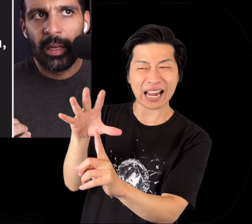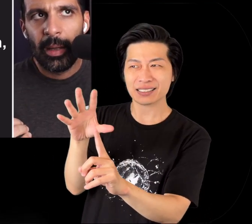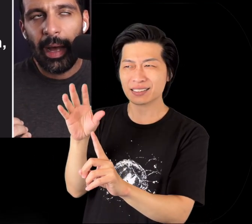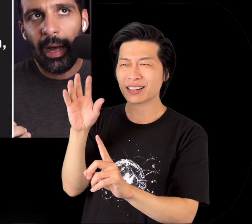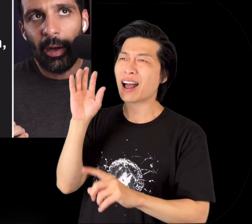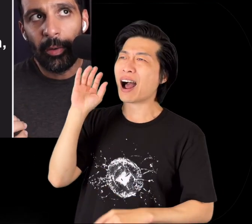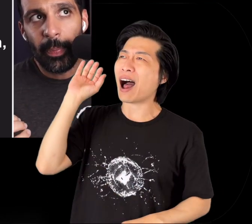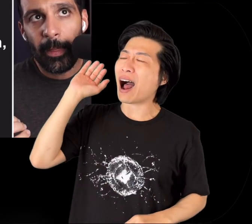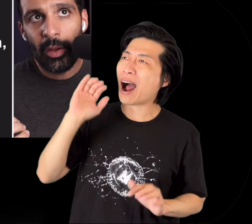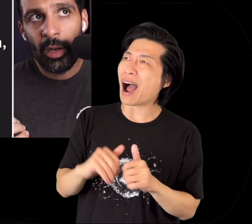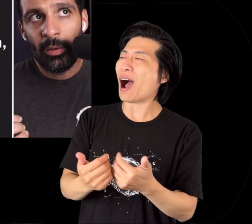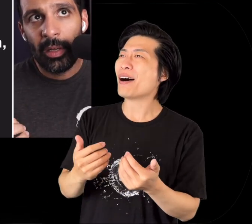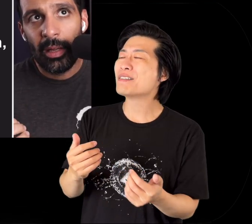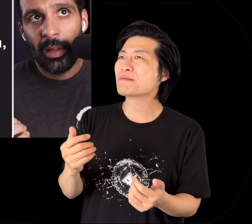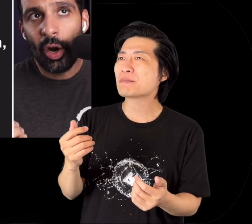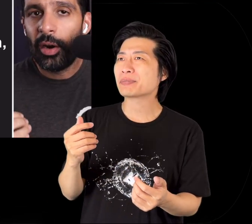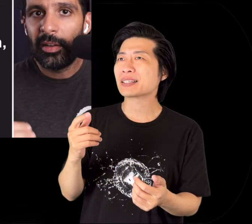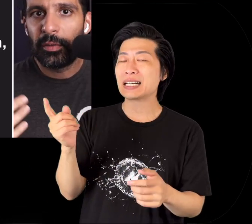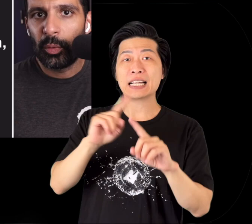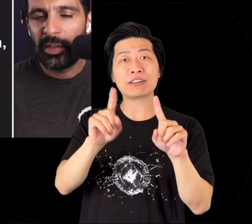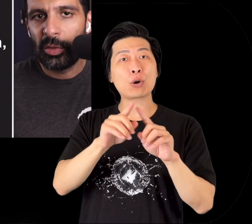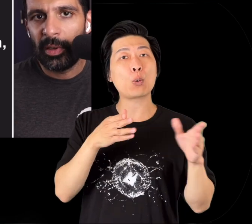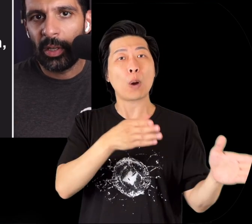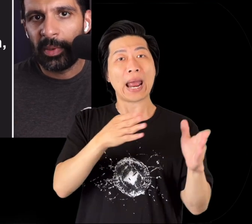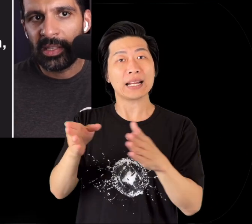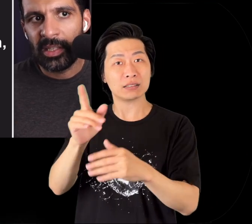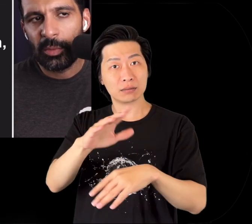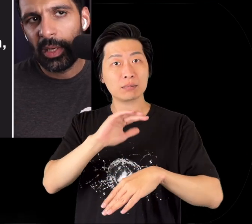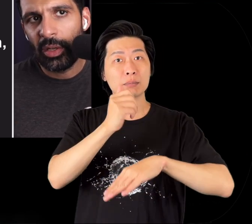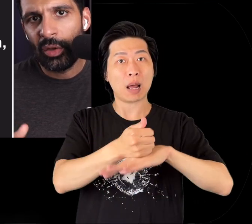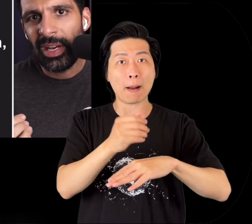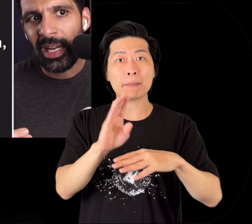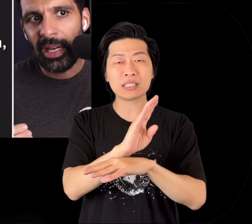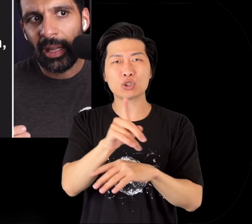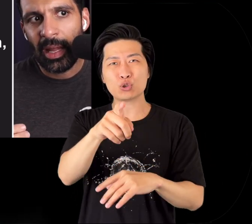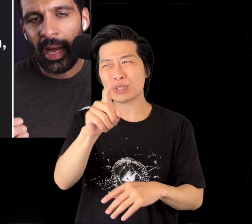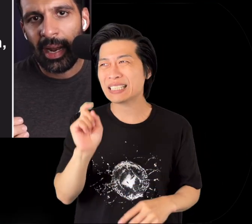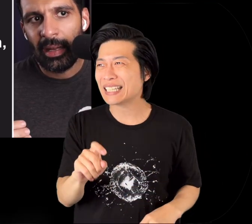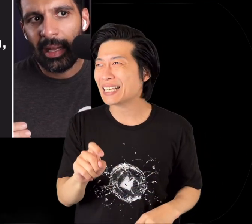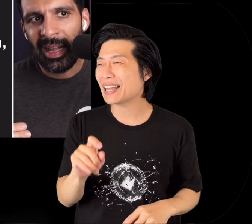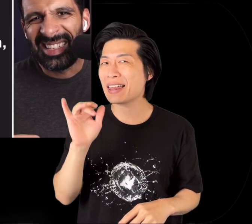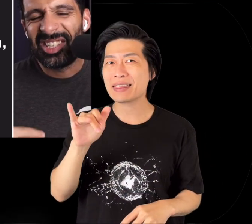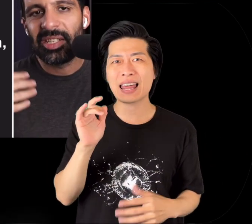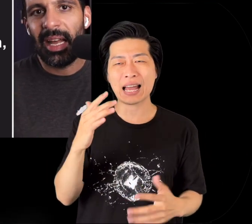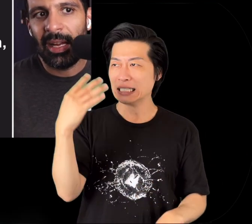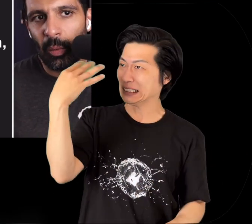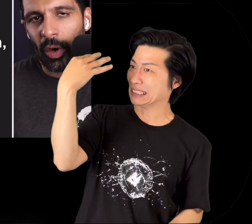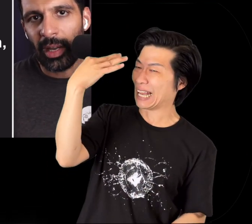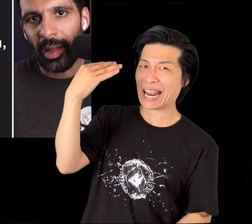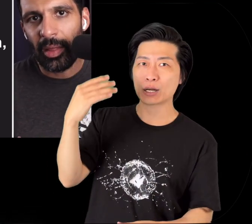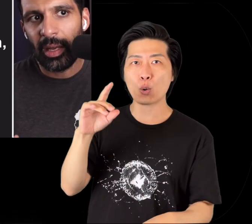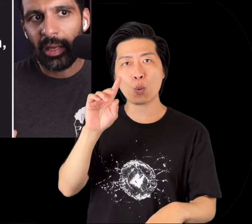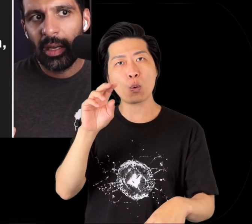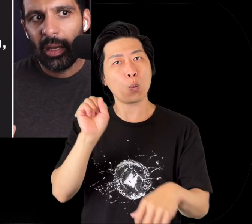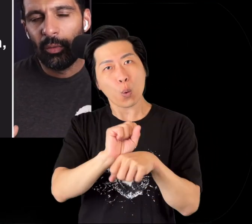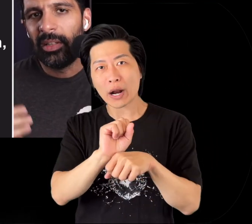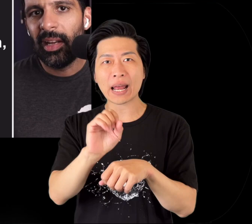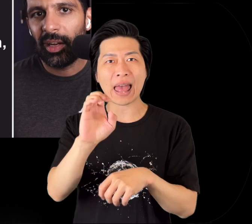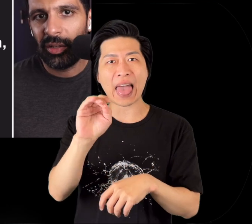perspective, how, there are different ways to build a business, but you need that insane work